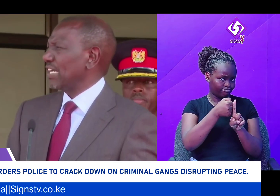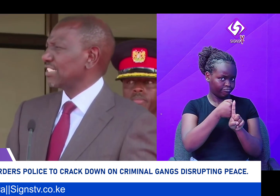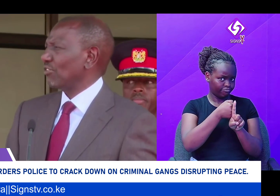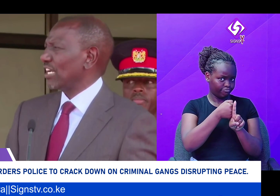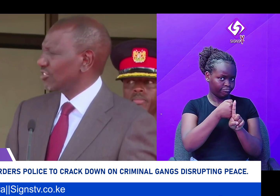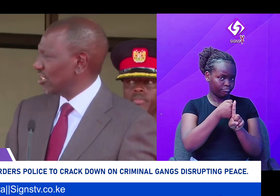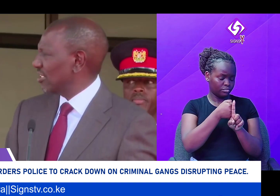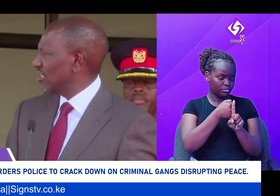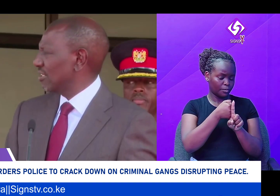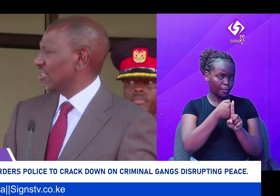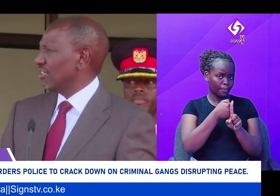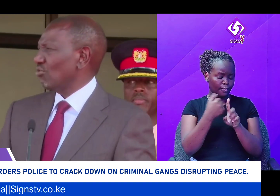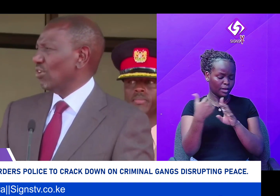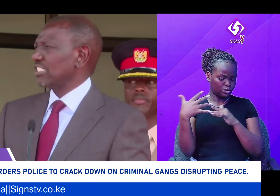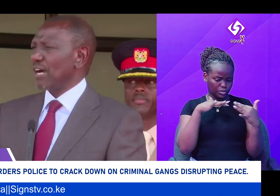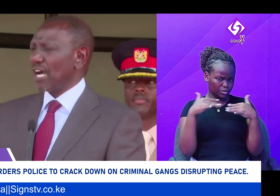kupiganisha wananchi, kuleta maafa.